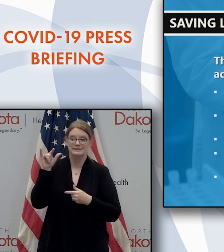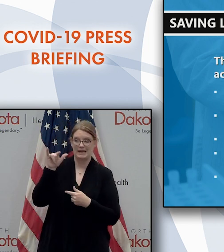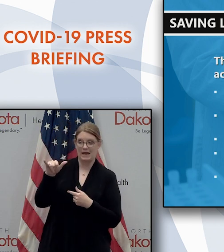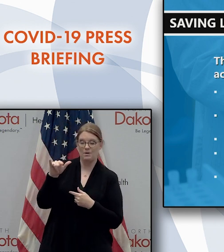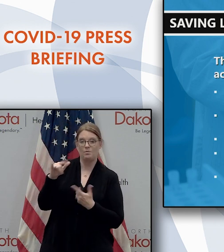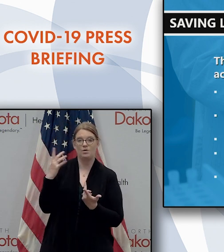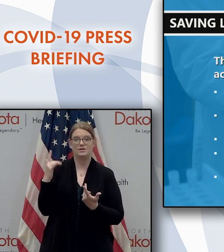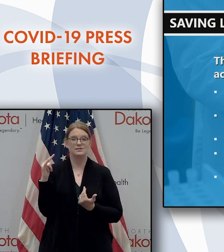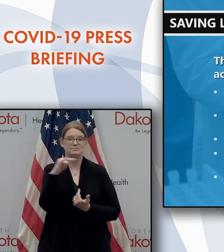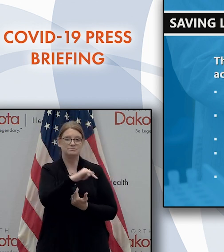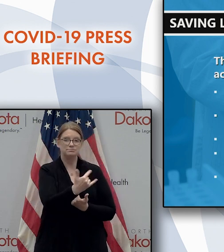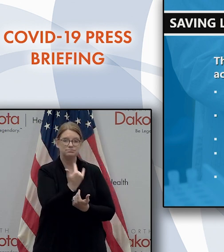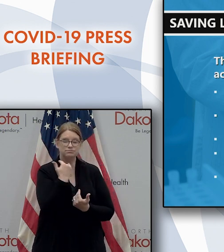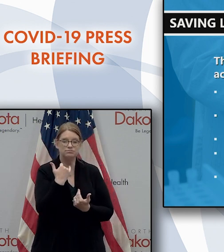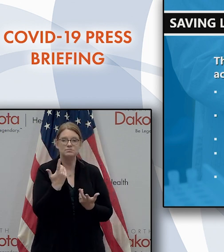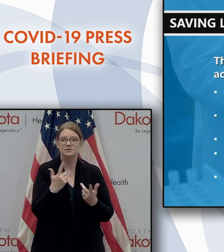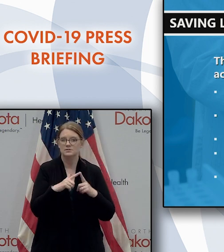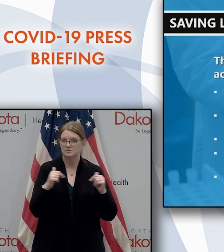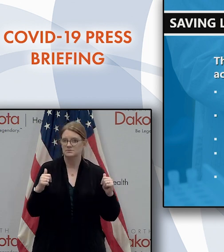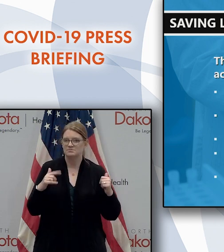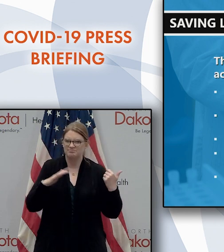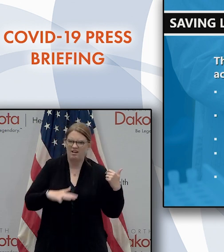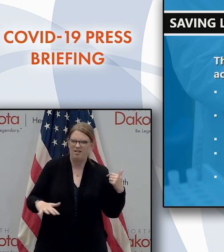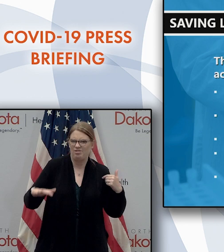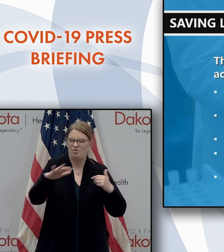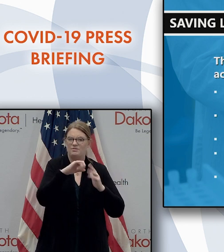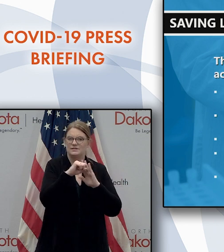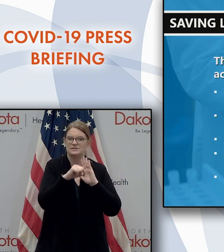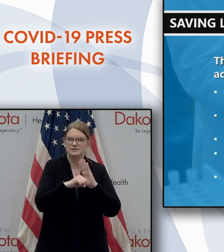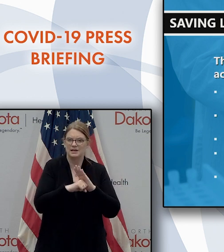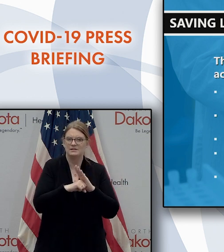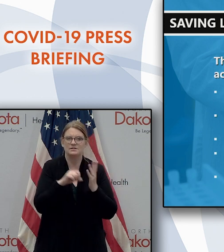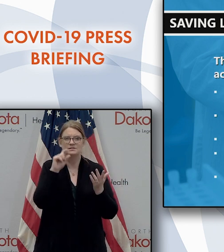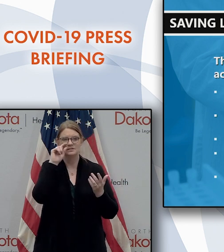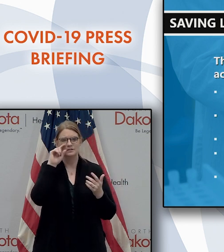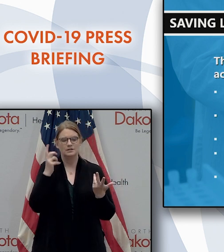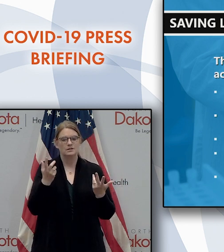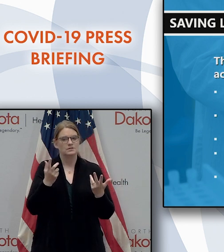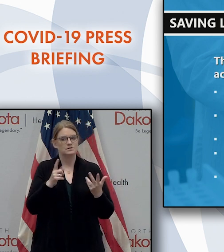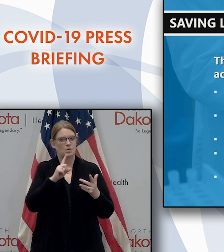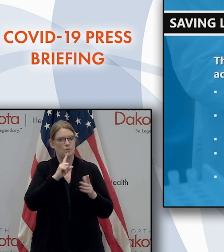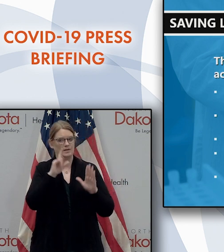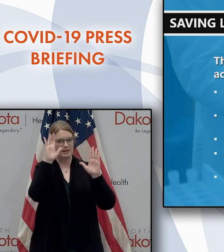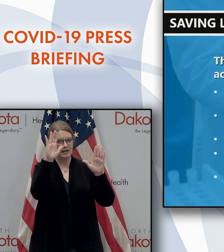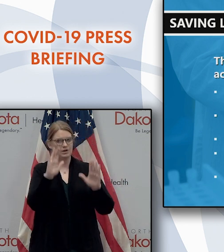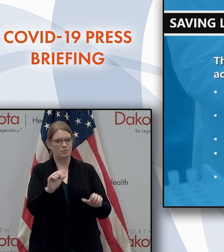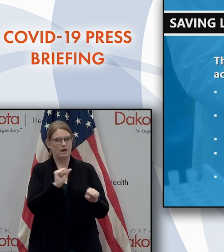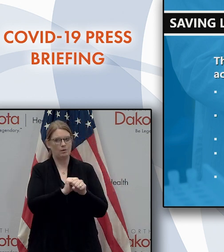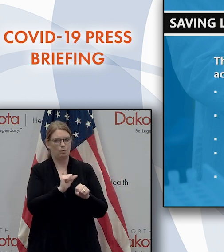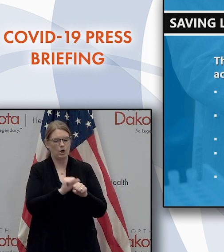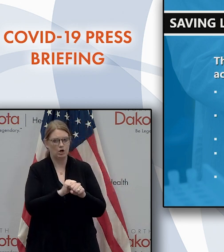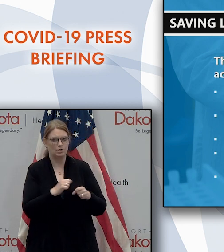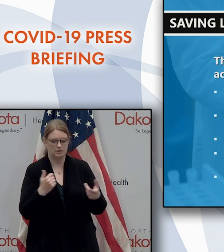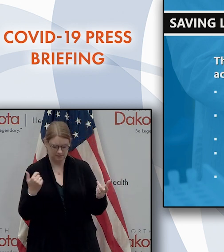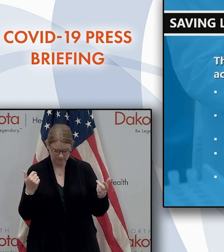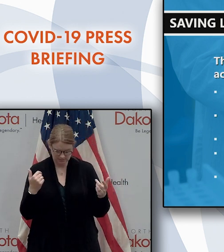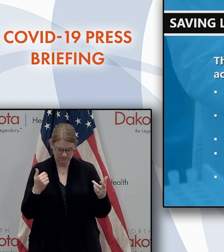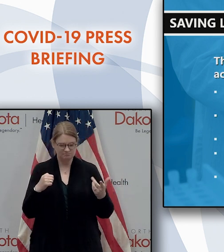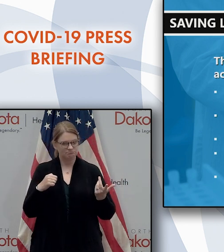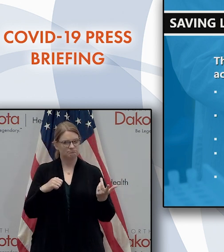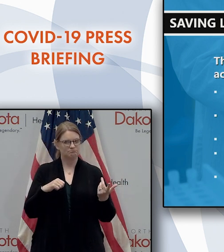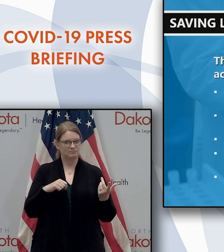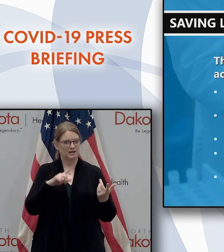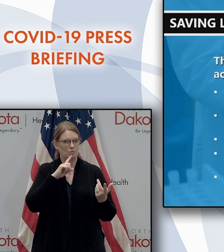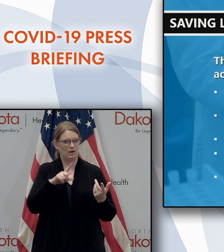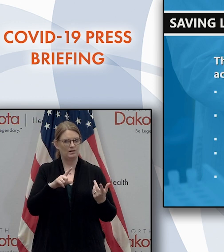airports and airlines and others across the state. So together, great work has been done that's put us in this situation